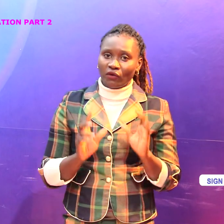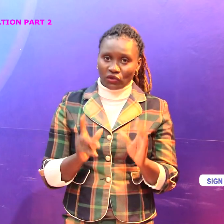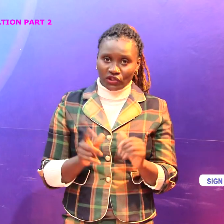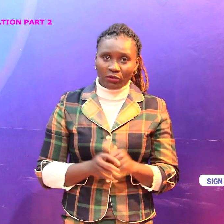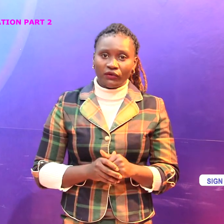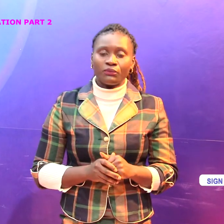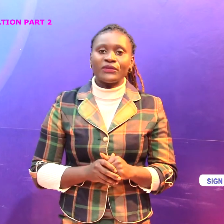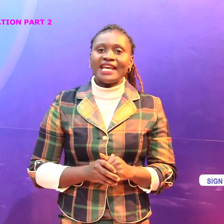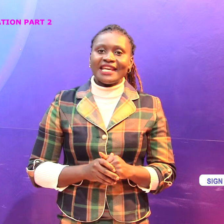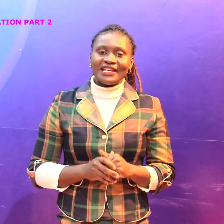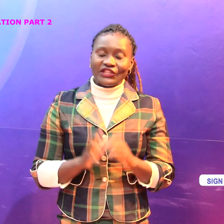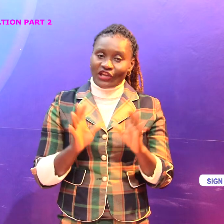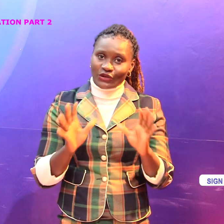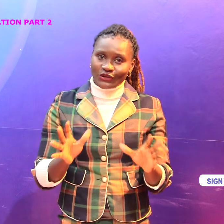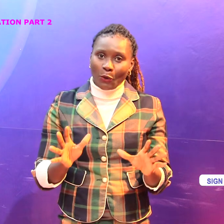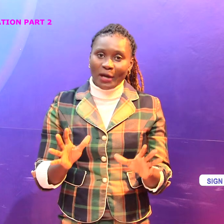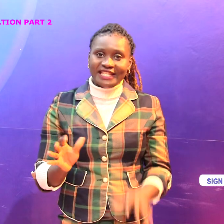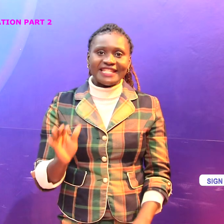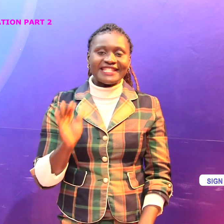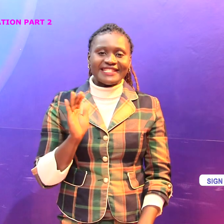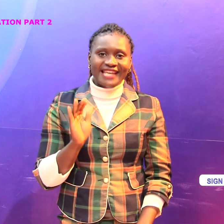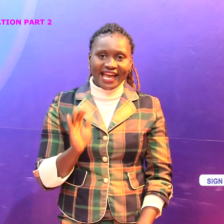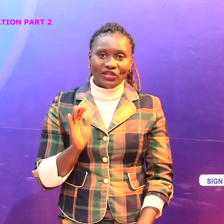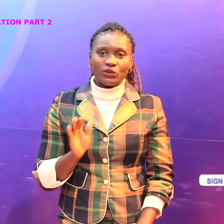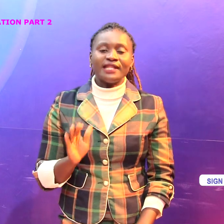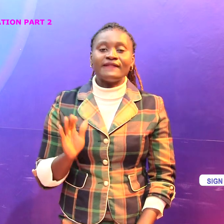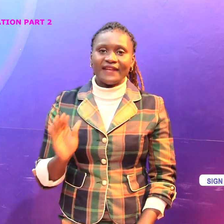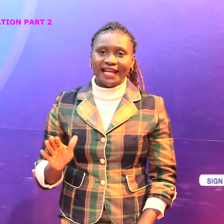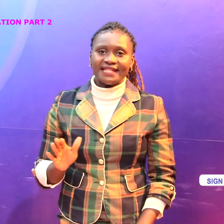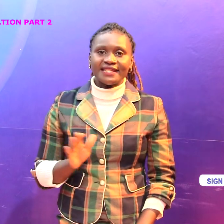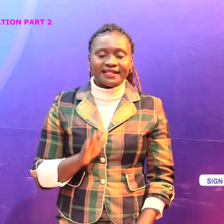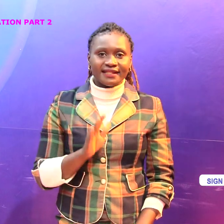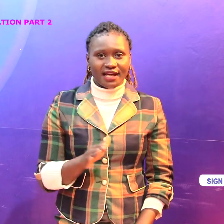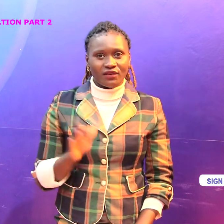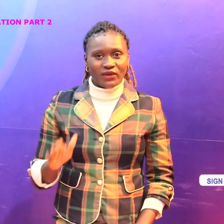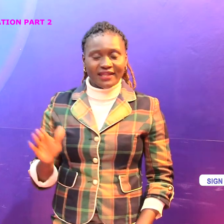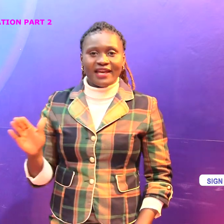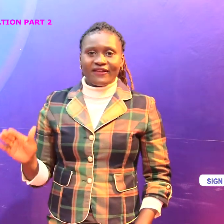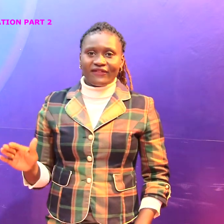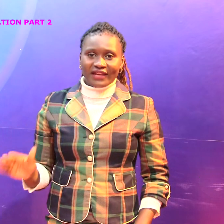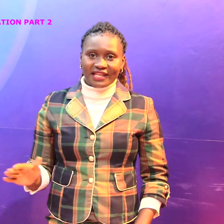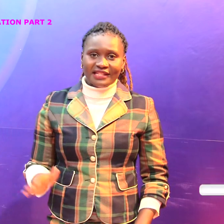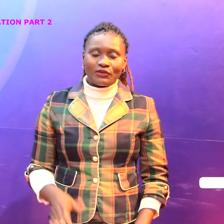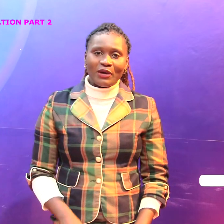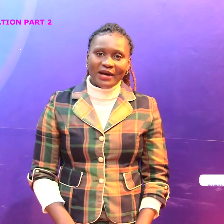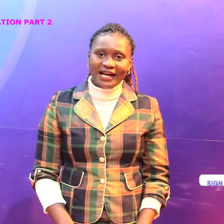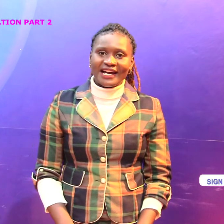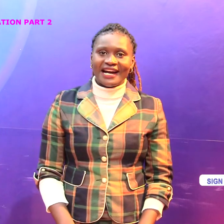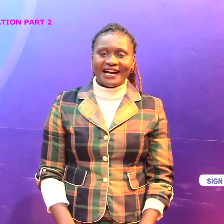you're watching me from. And thank you so much. This is Sign with Phylis. This is Sign with Phylis. Remember